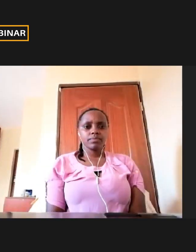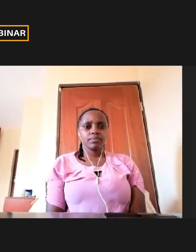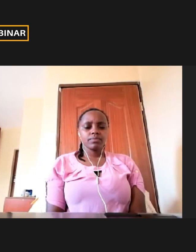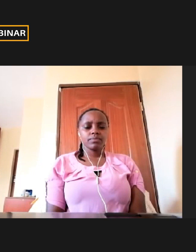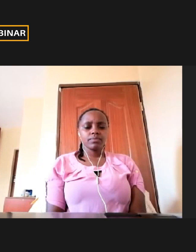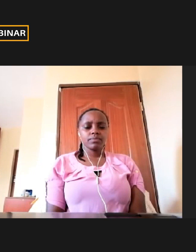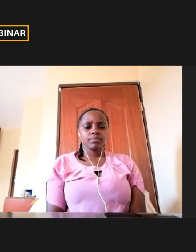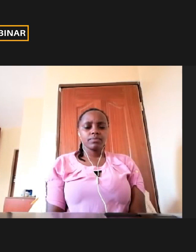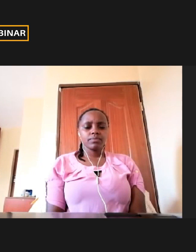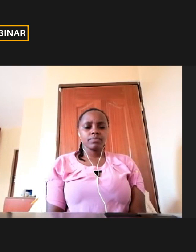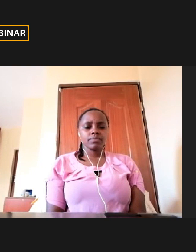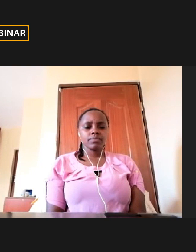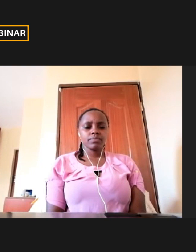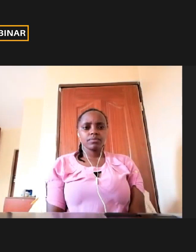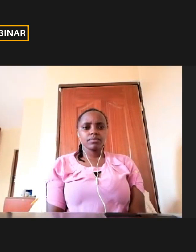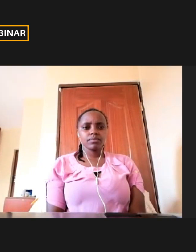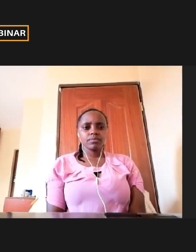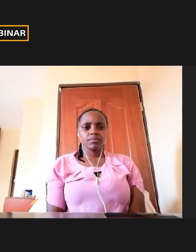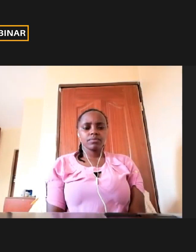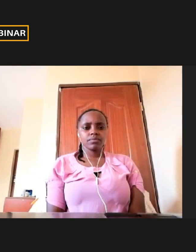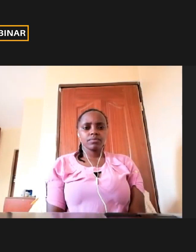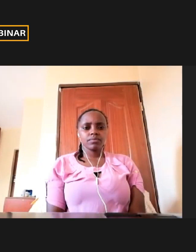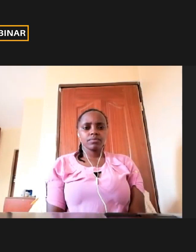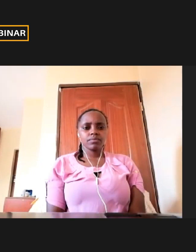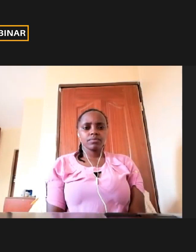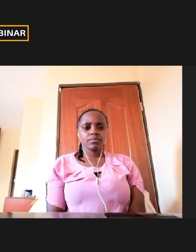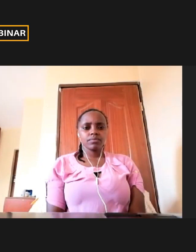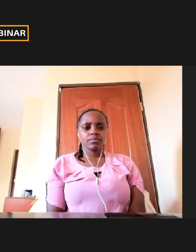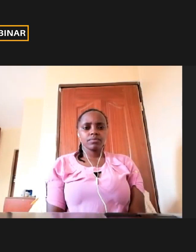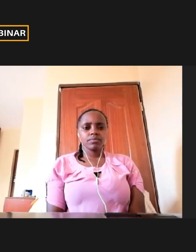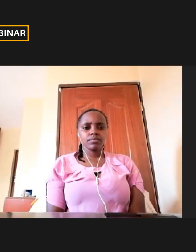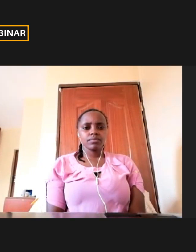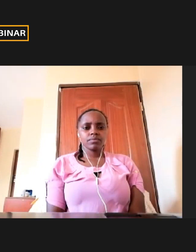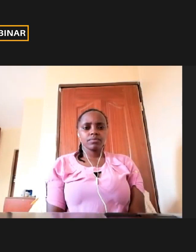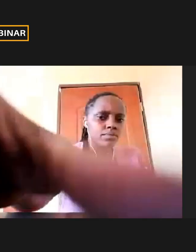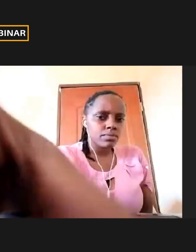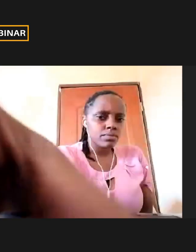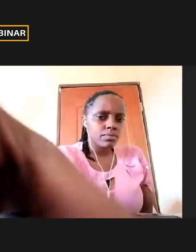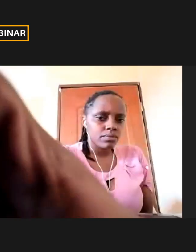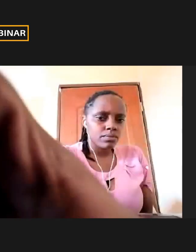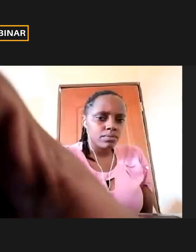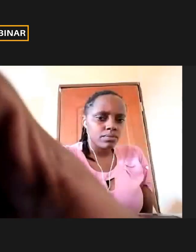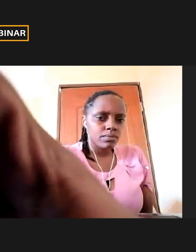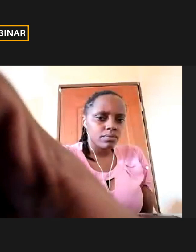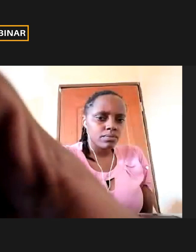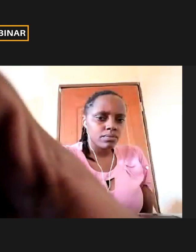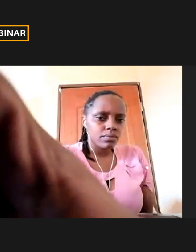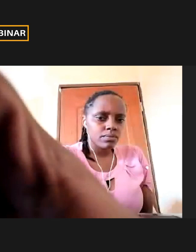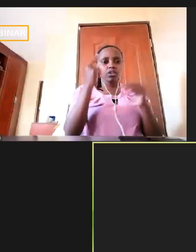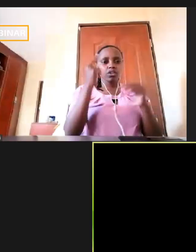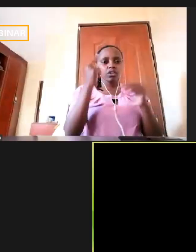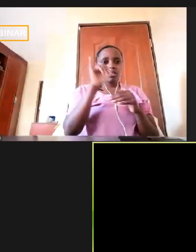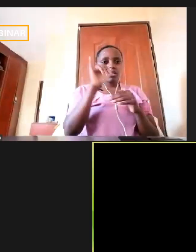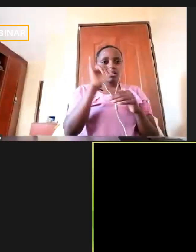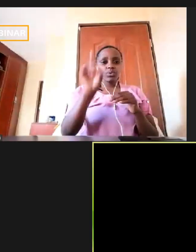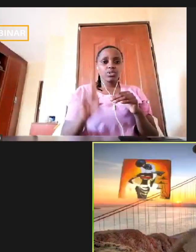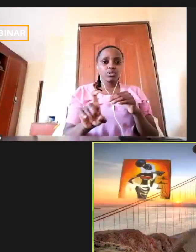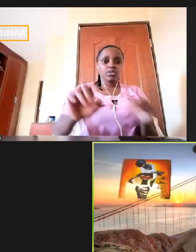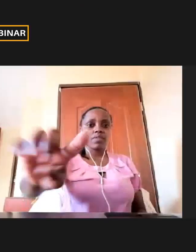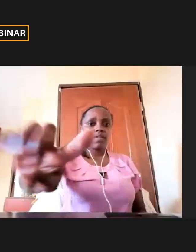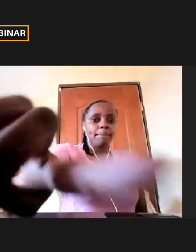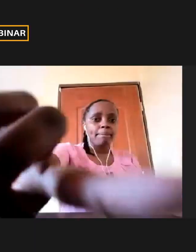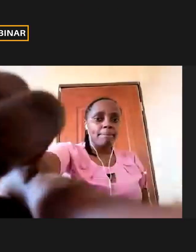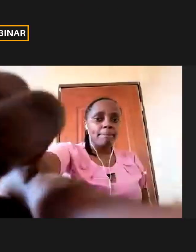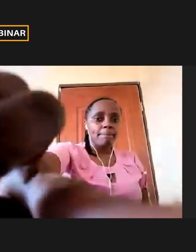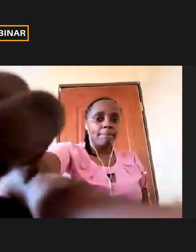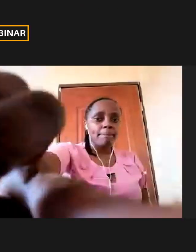Okay, merci beaucoup Cléopas pour cette question. Thank you, Cleopas, for this question. Je sais pas si,